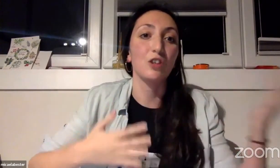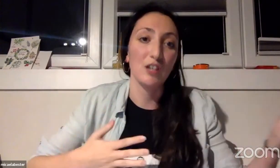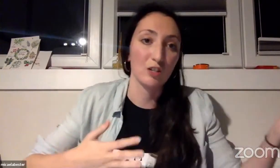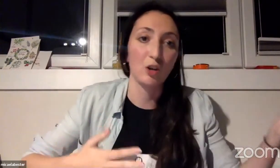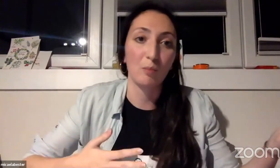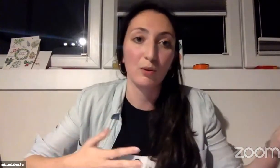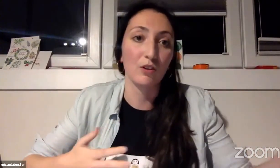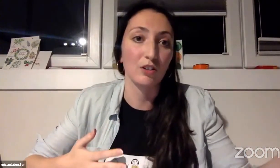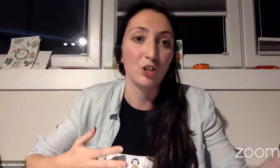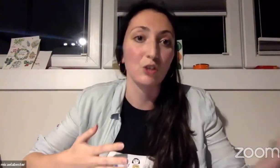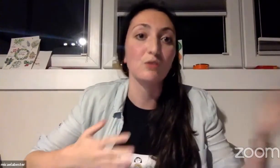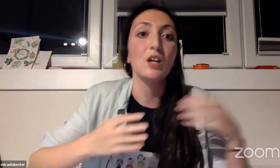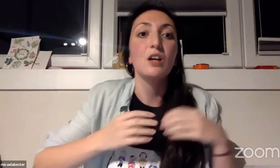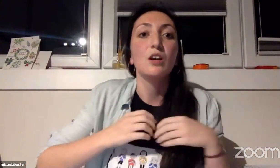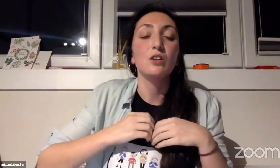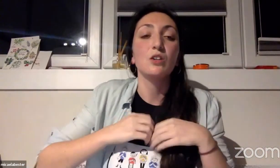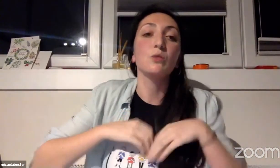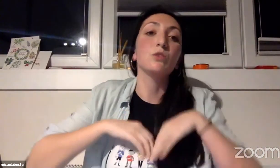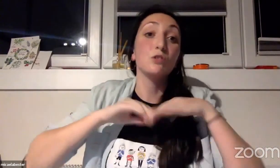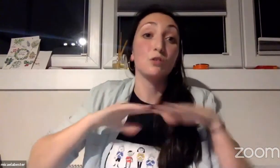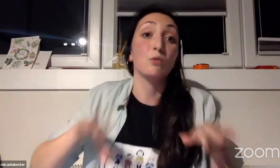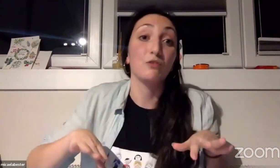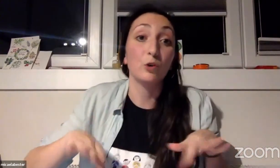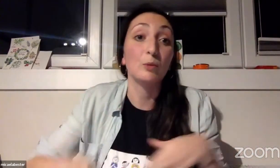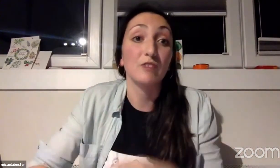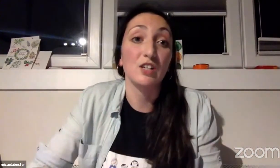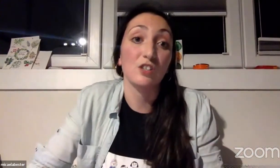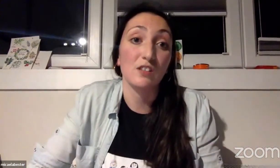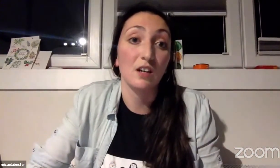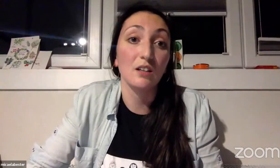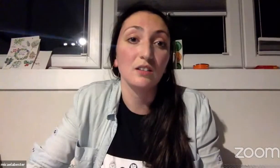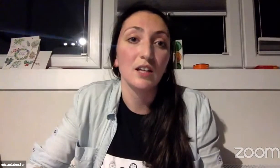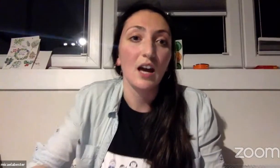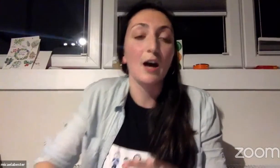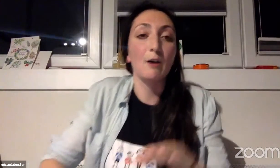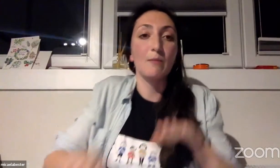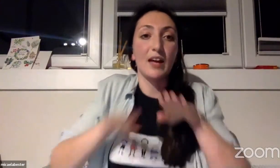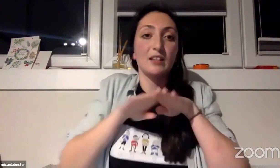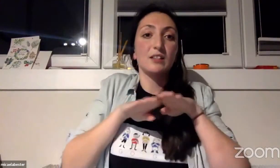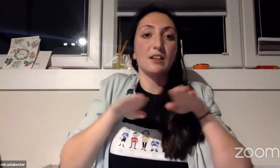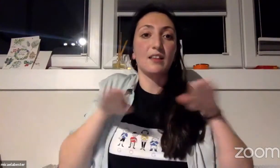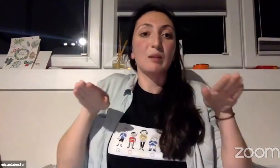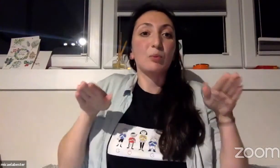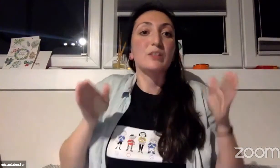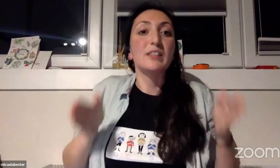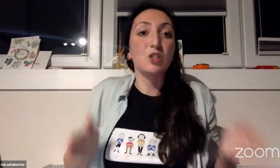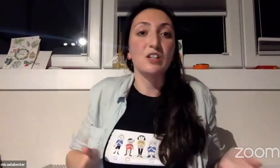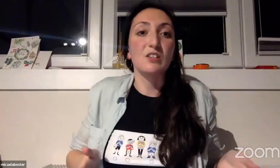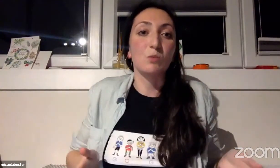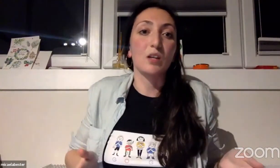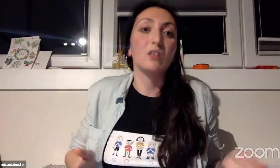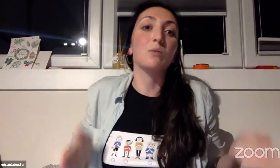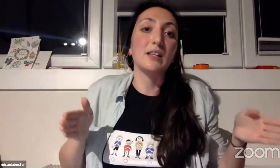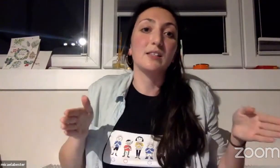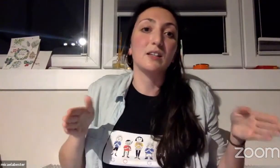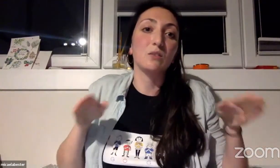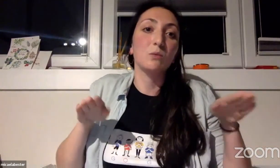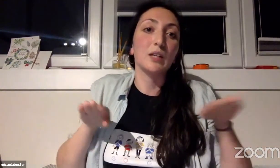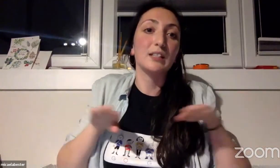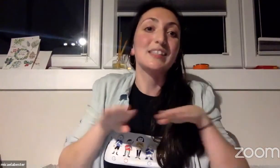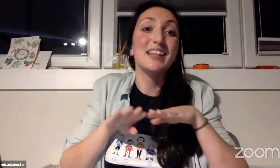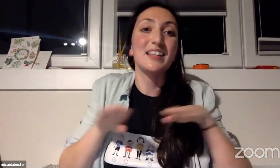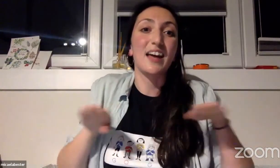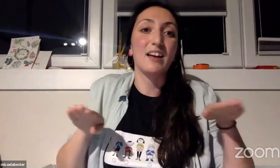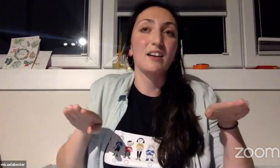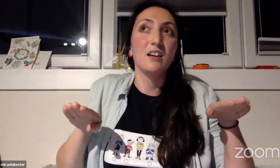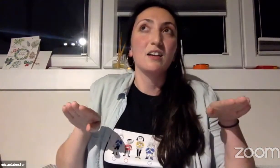presentation or you're an interpreter on the news, you would use a more formal register. And I think precision is one of the ways that we